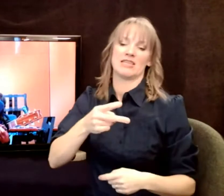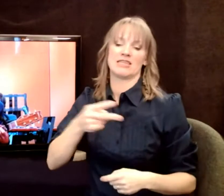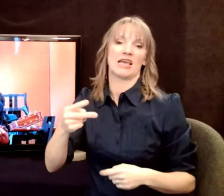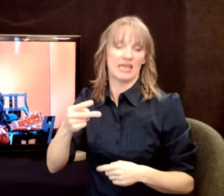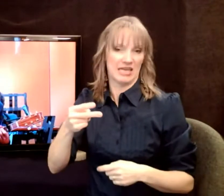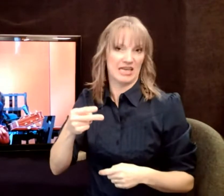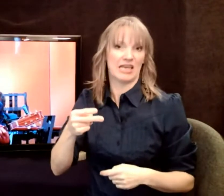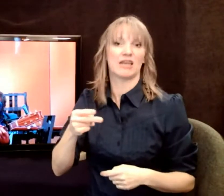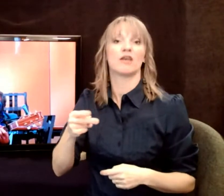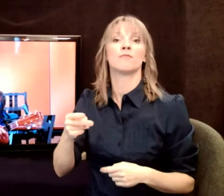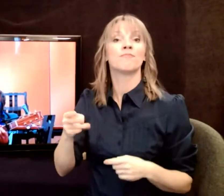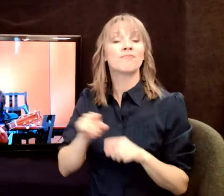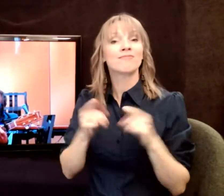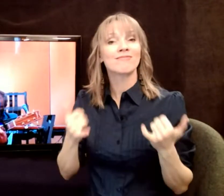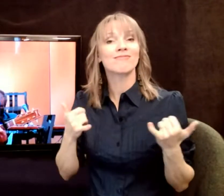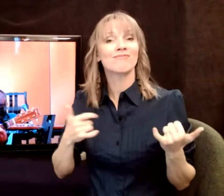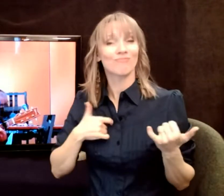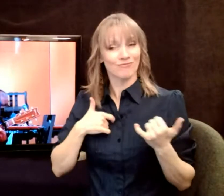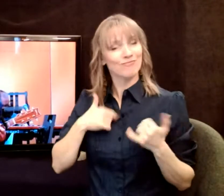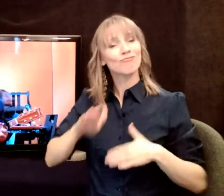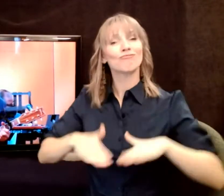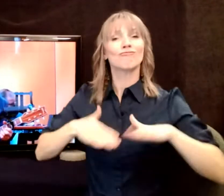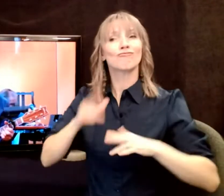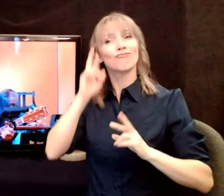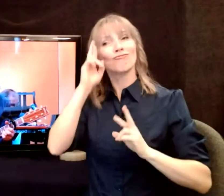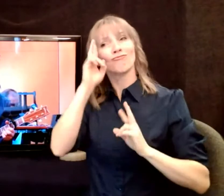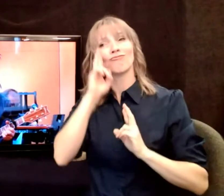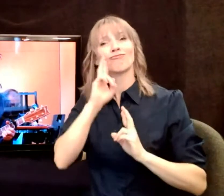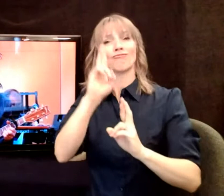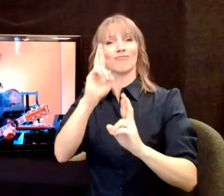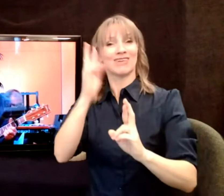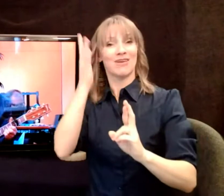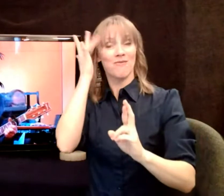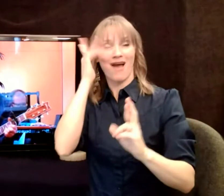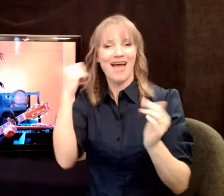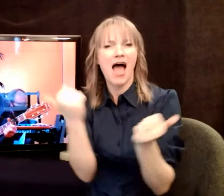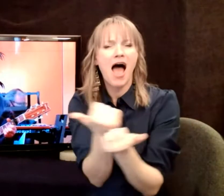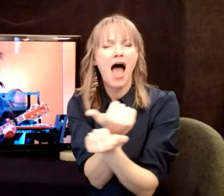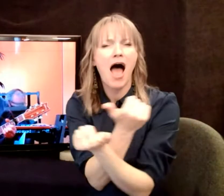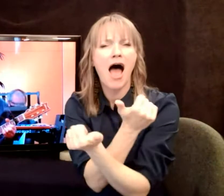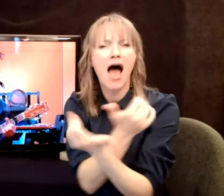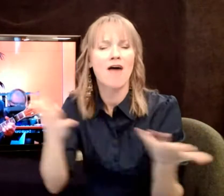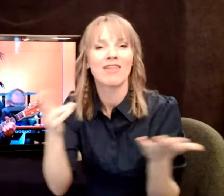day, 'cause everything is holy now.